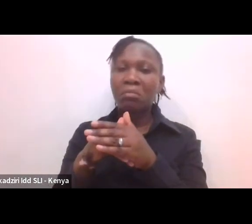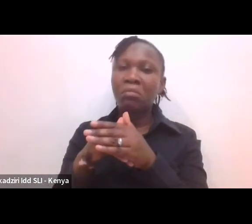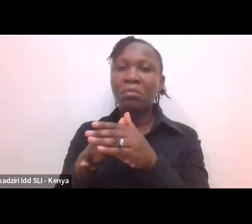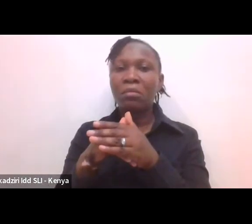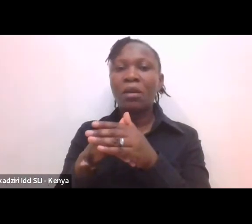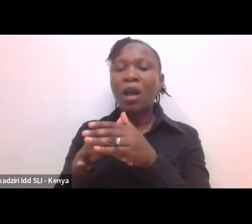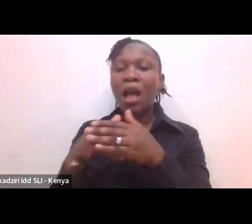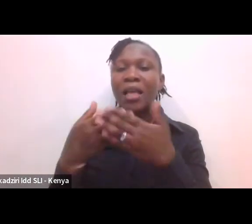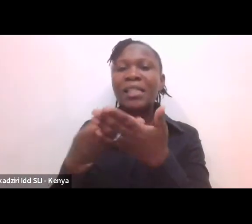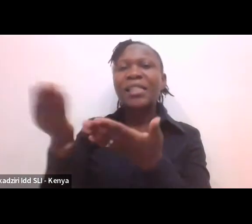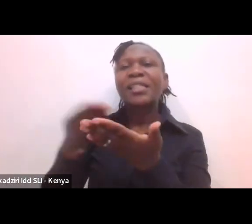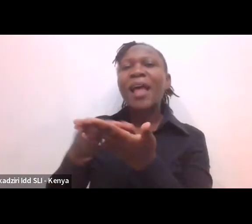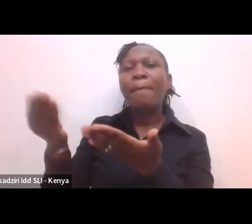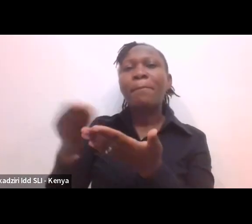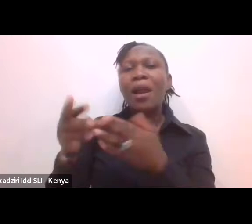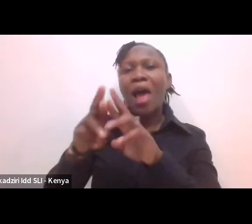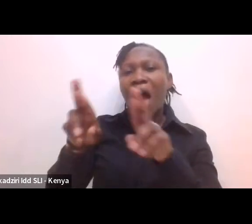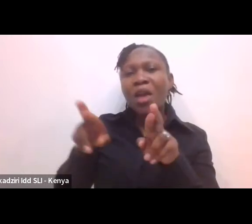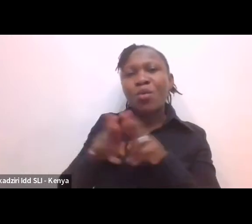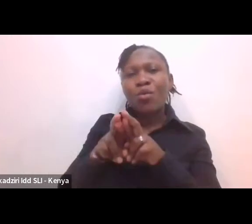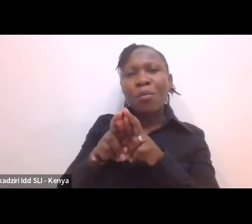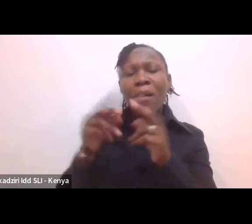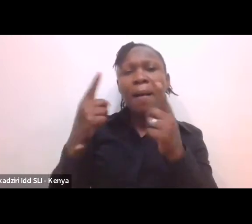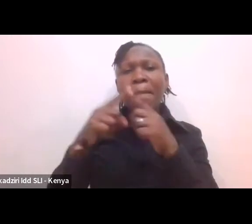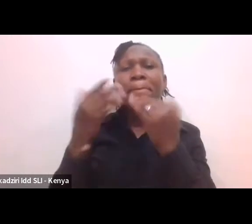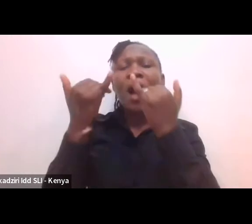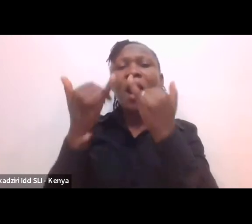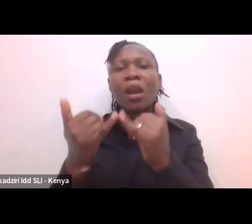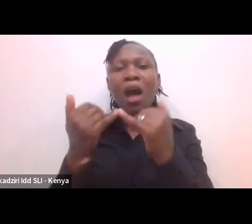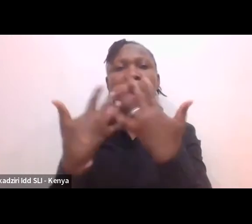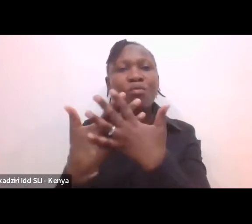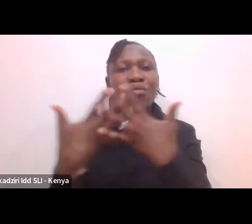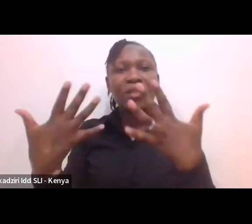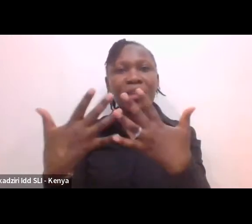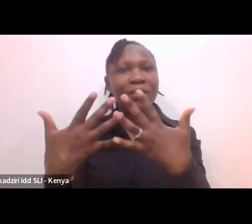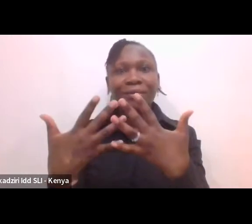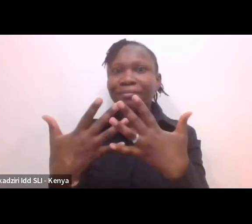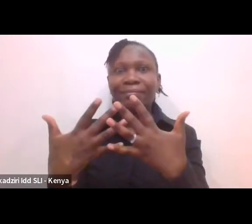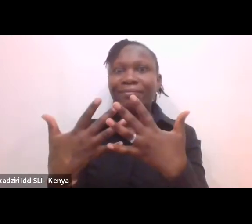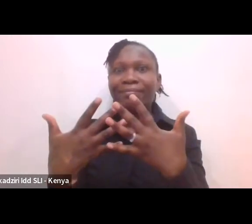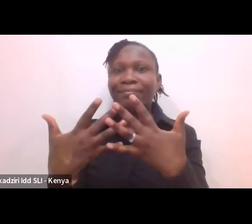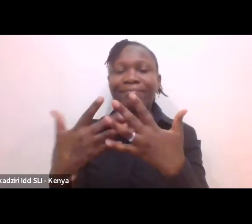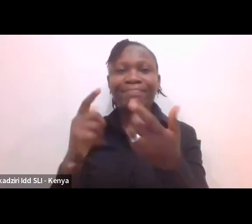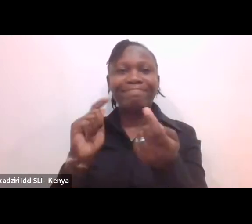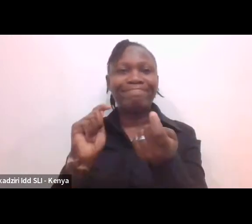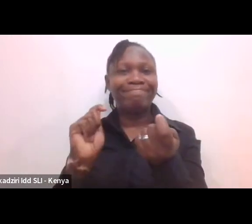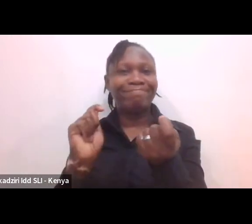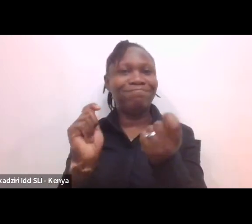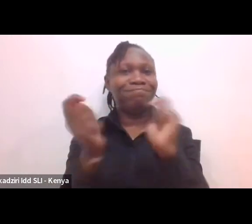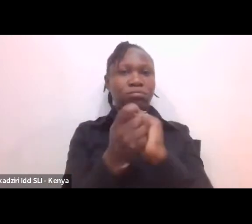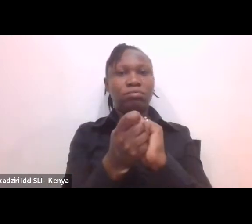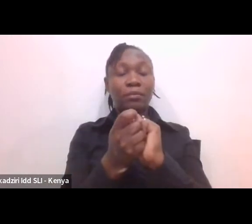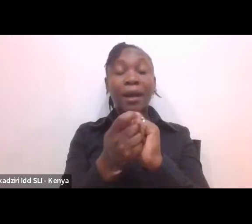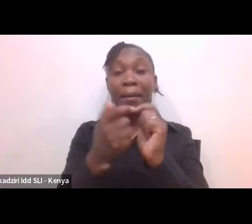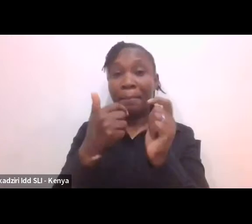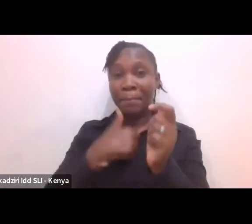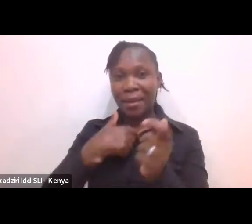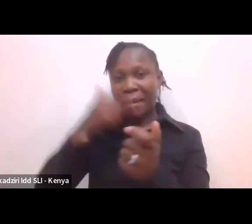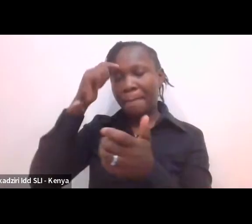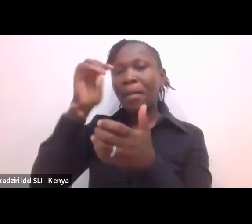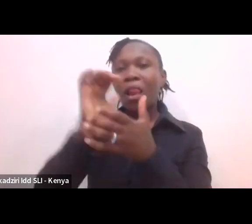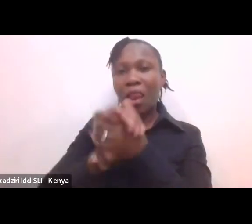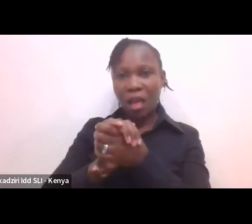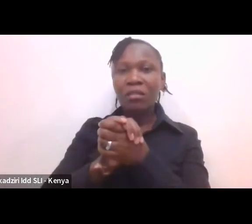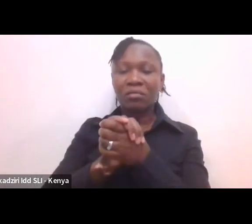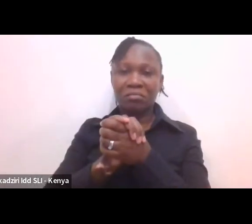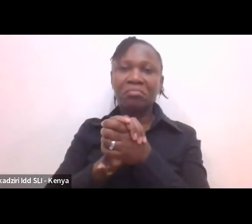room. Now we are in a time where that has certainly changed. And I believe that us